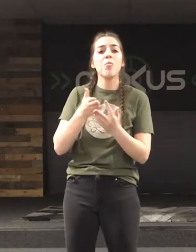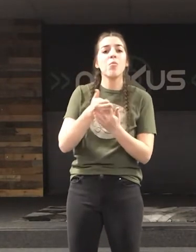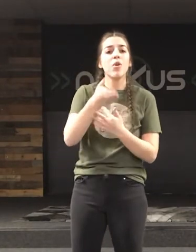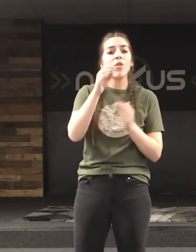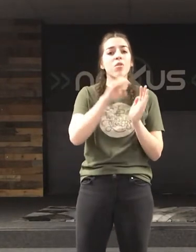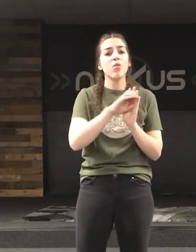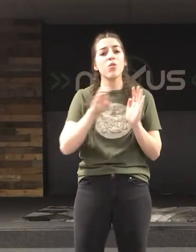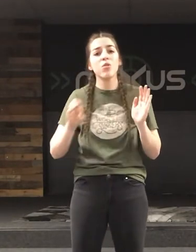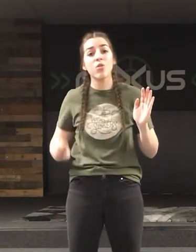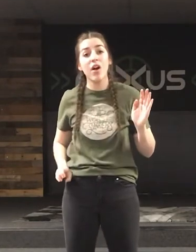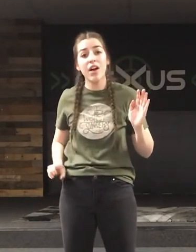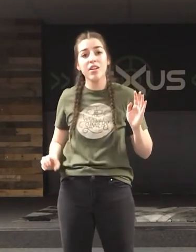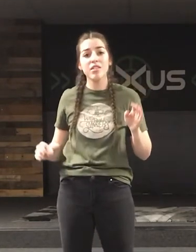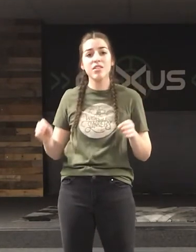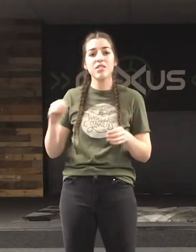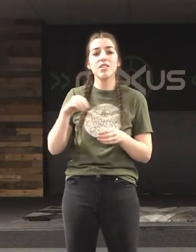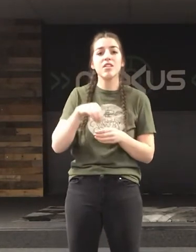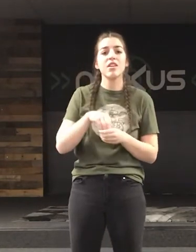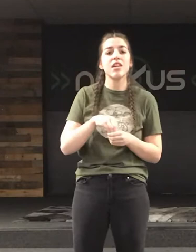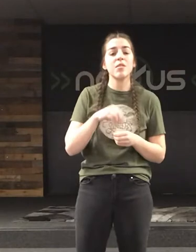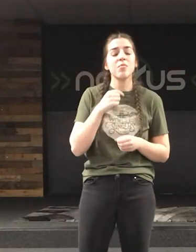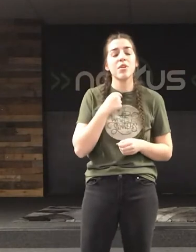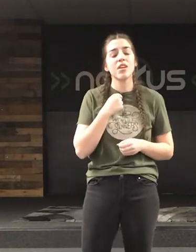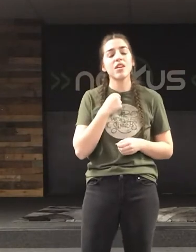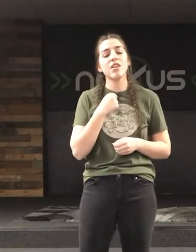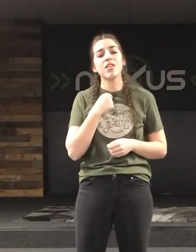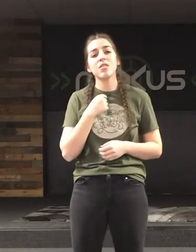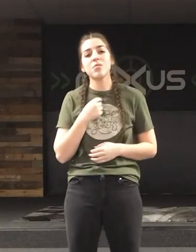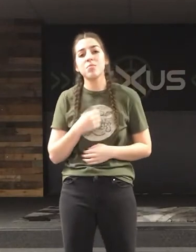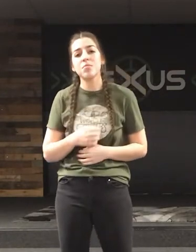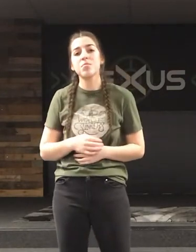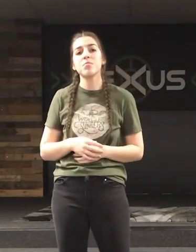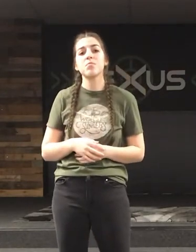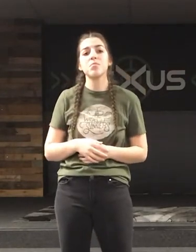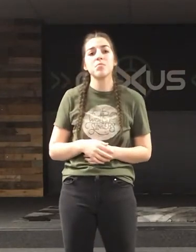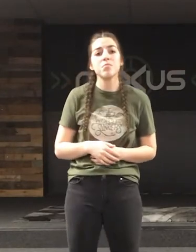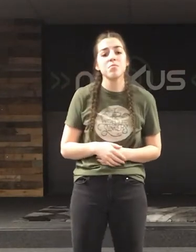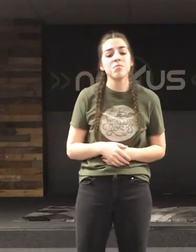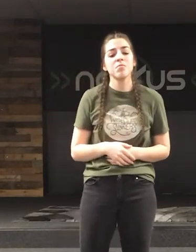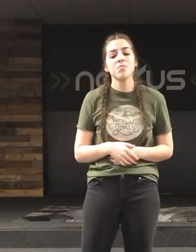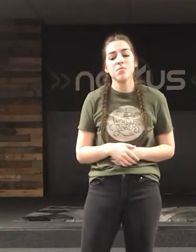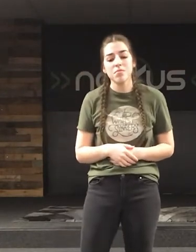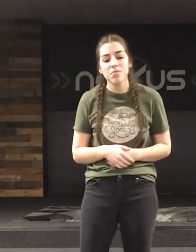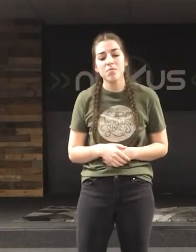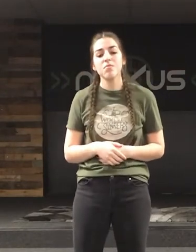I, but through Christ in me.